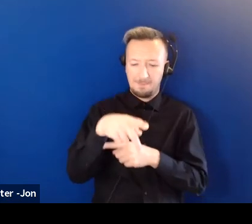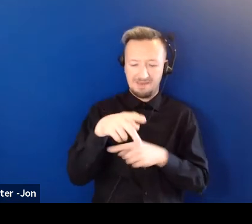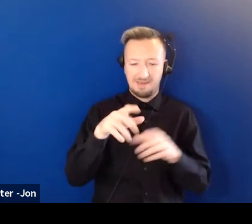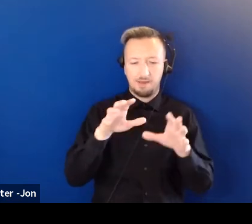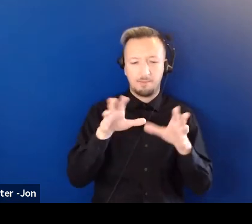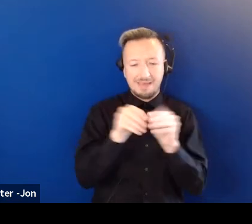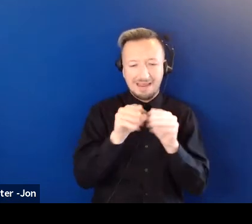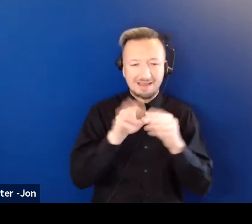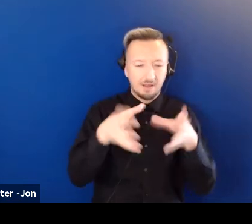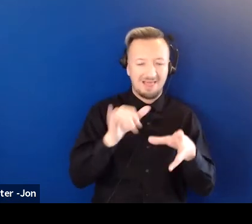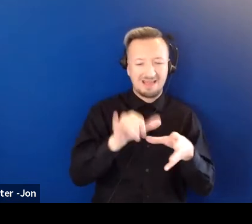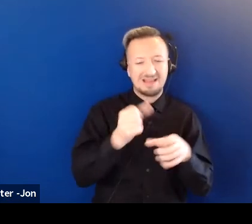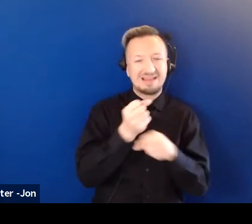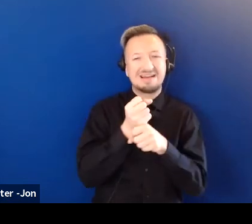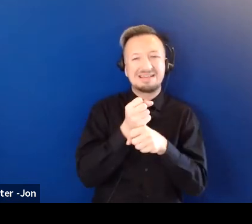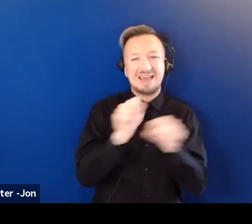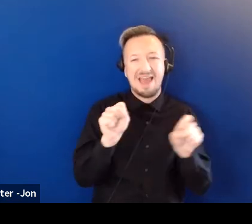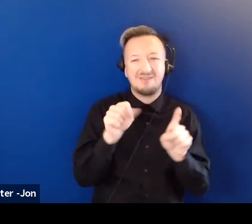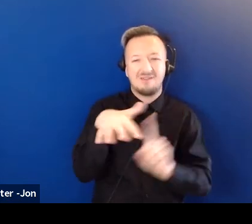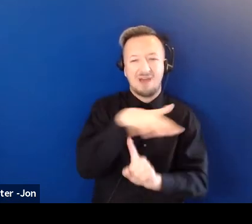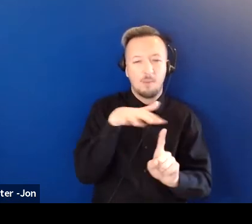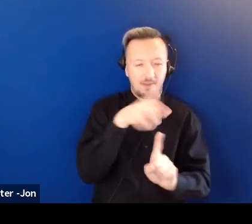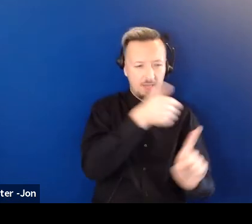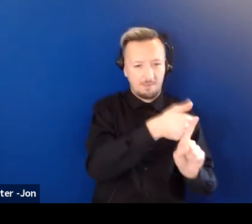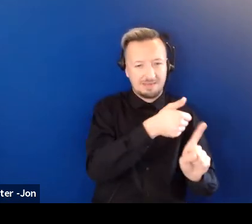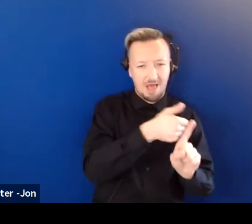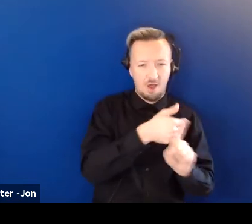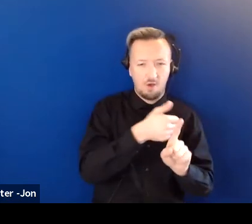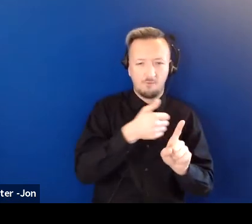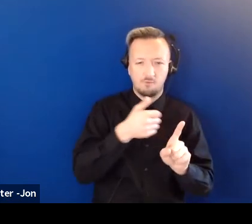most effective. So it's